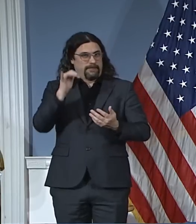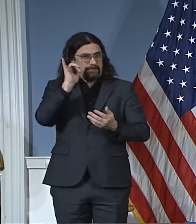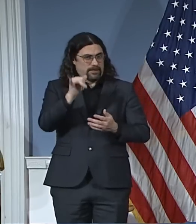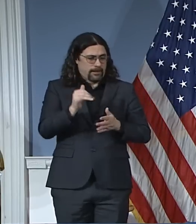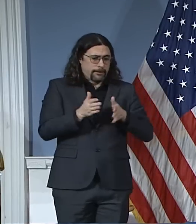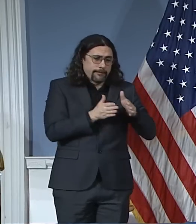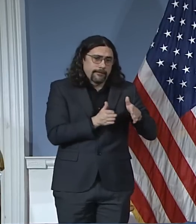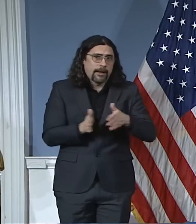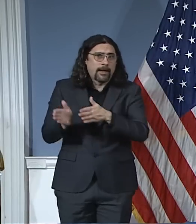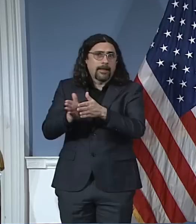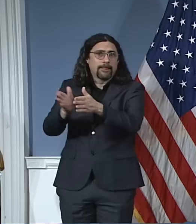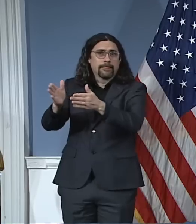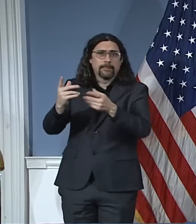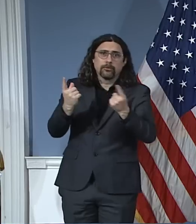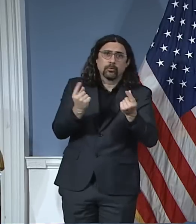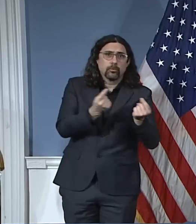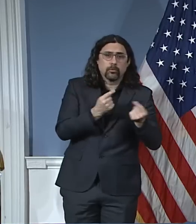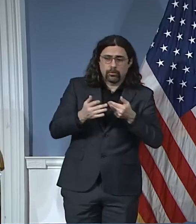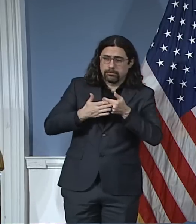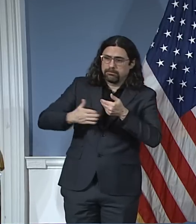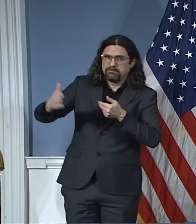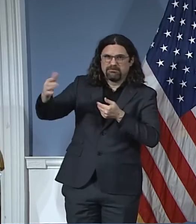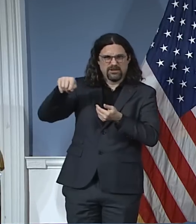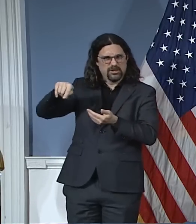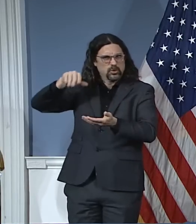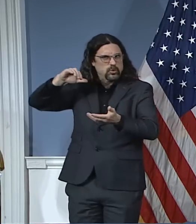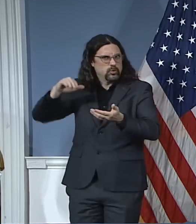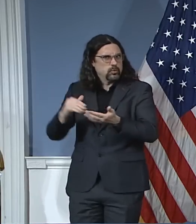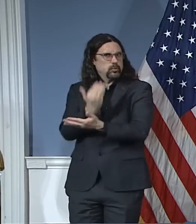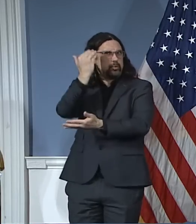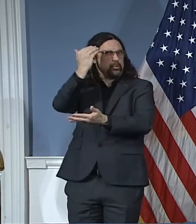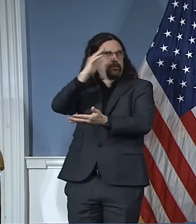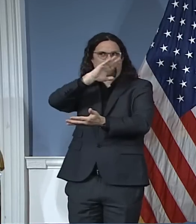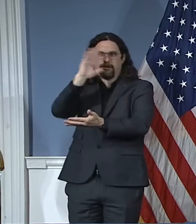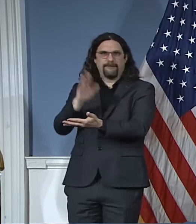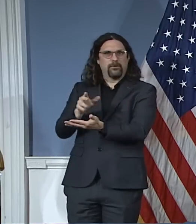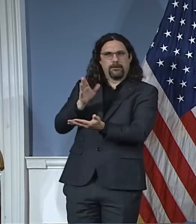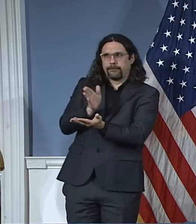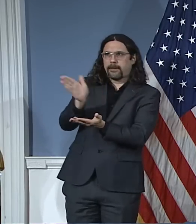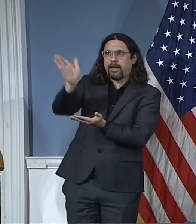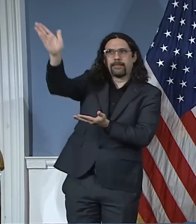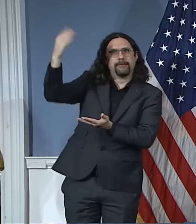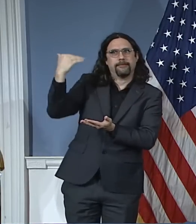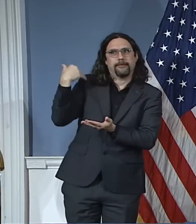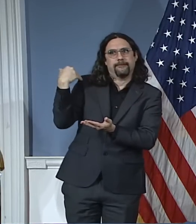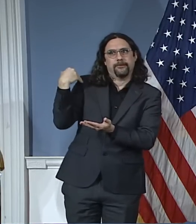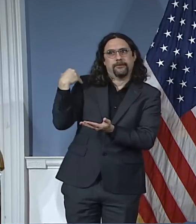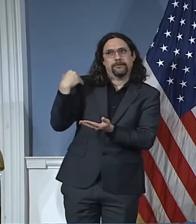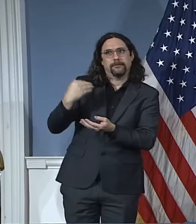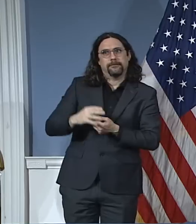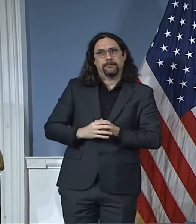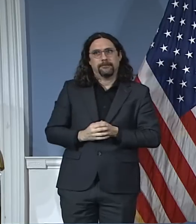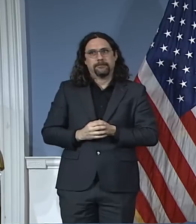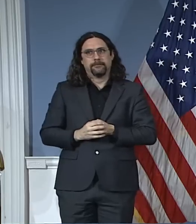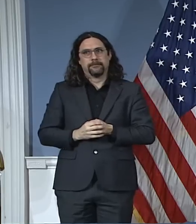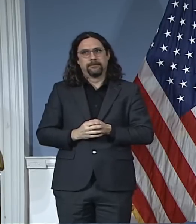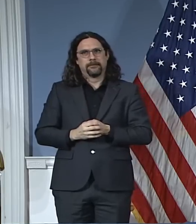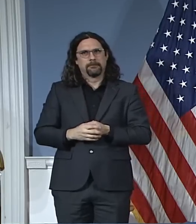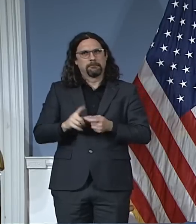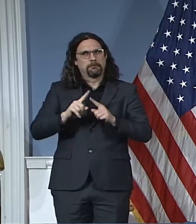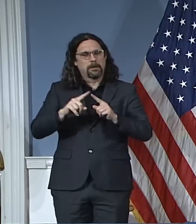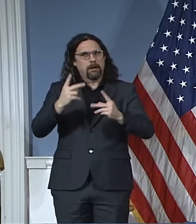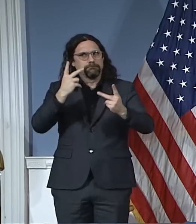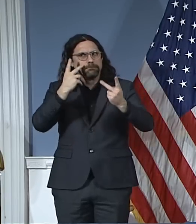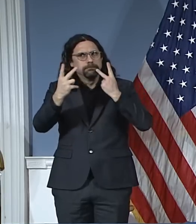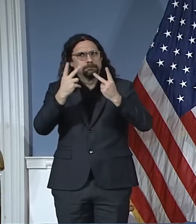New Yorkers doing extraordinary things. I already see people volunteering to find the supplies we need, to build the equipment we need,